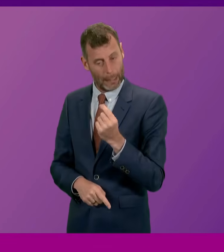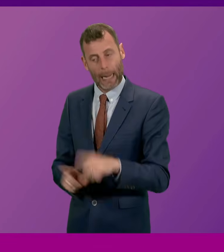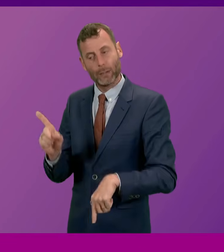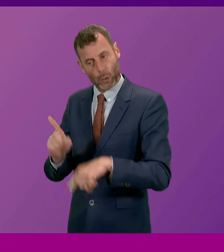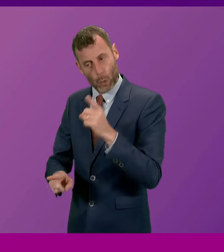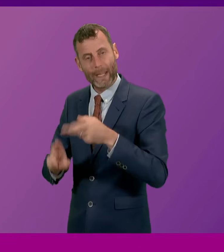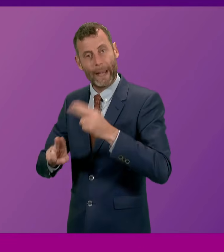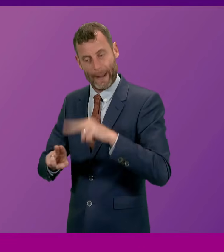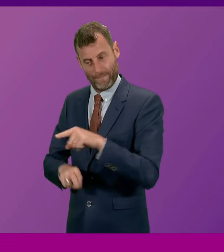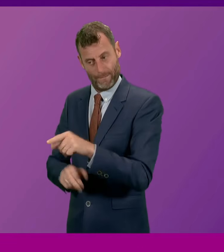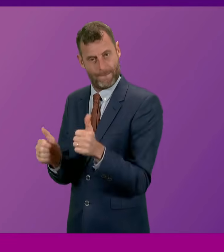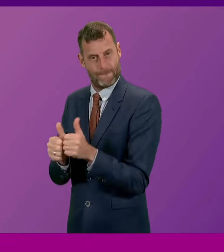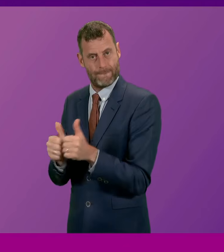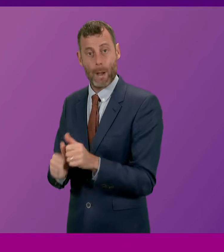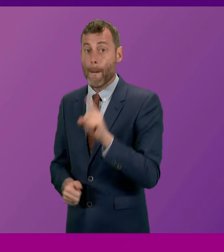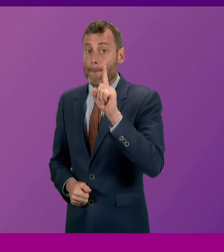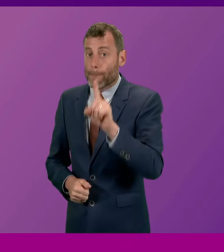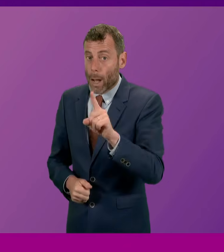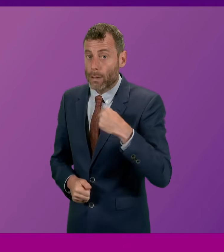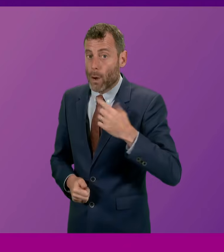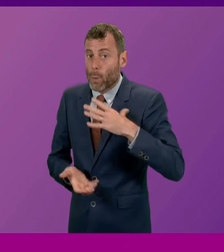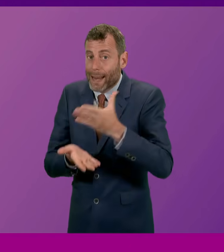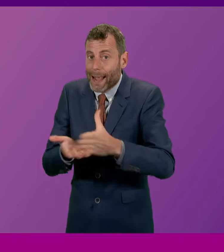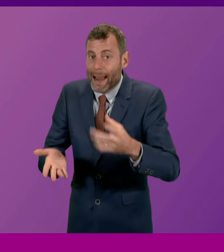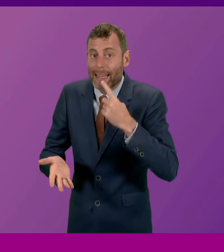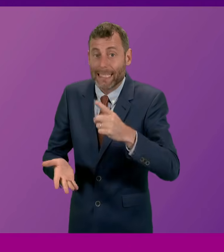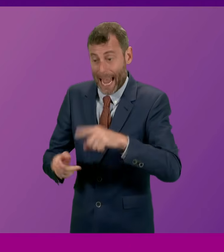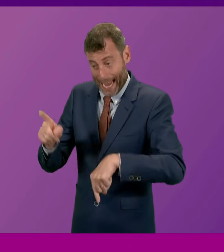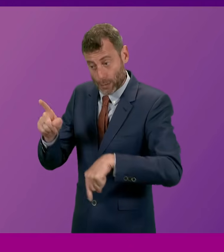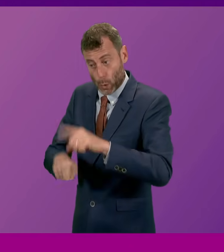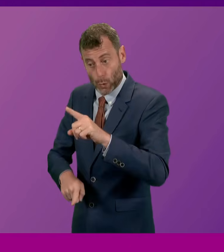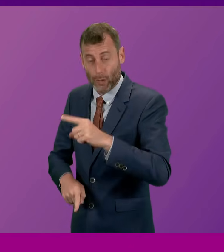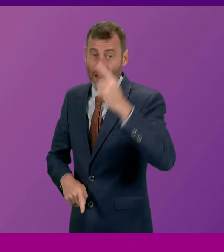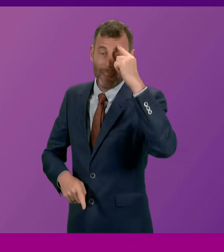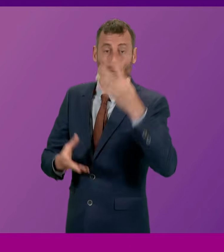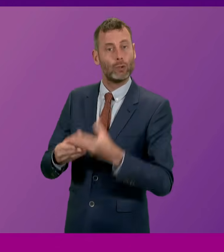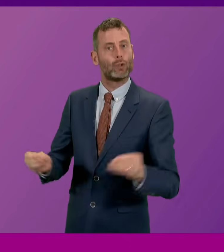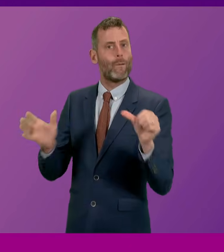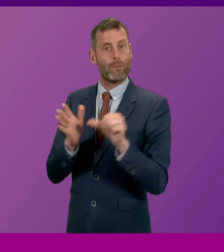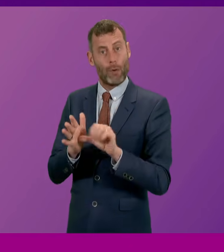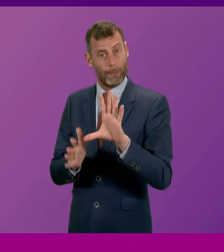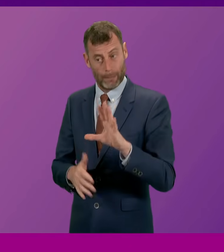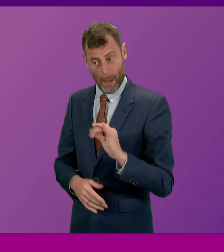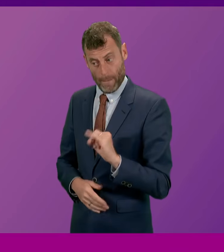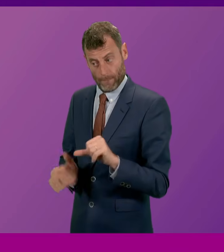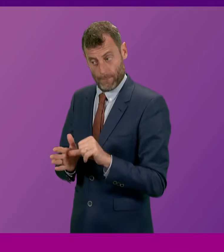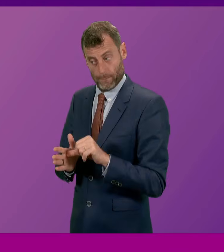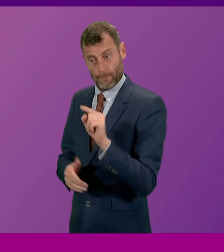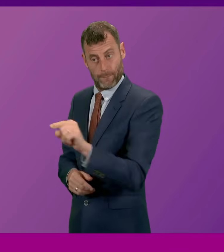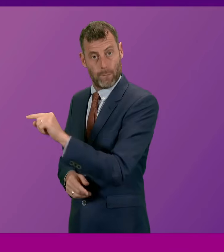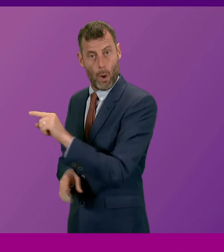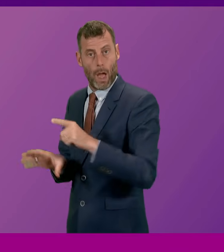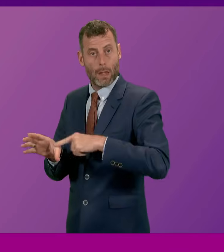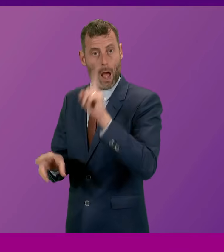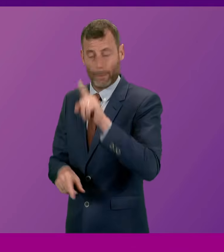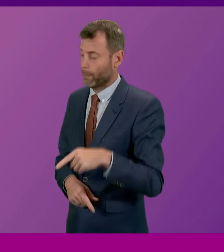I'm making it clear today that exclusions can have negative consequences for young people. So Russell Finlay